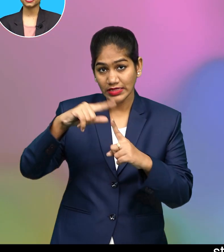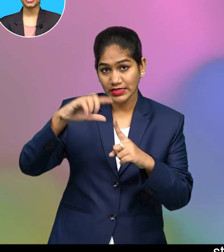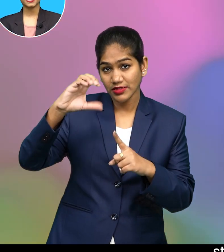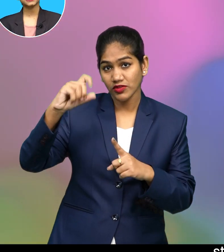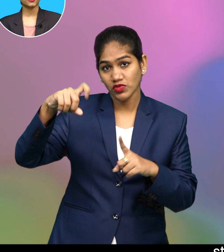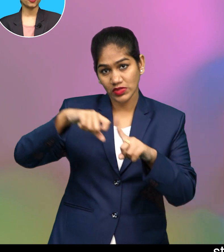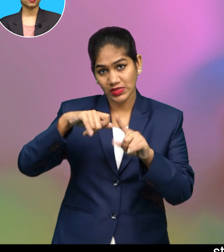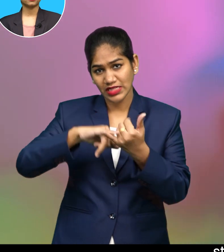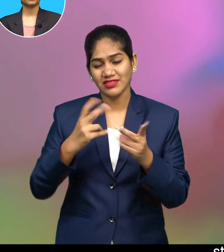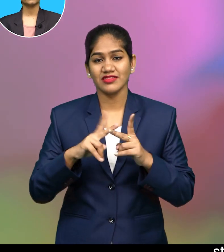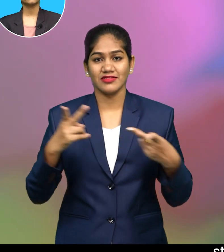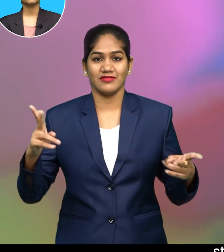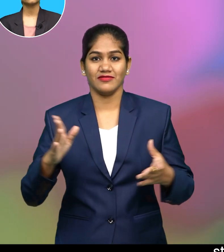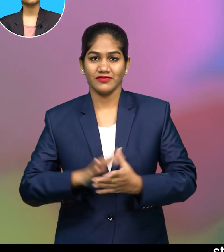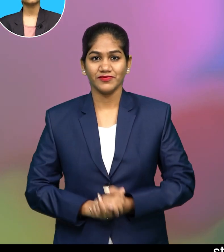stocks, etc.